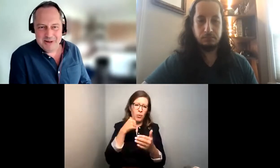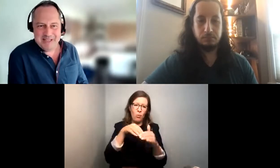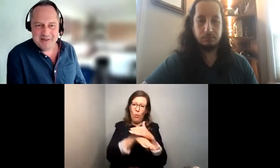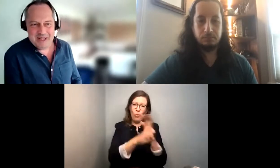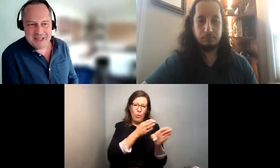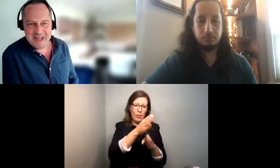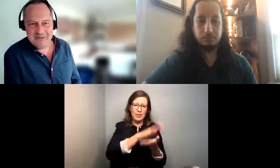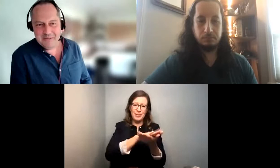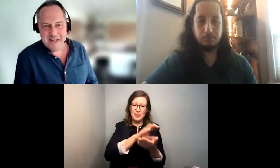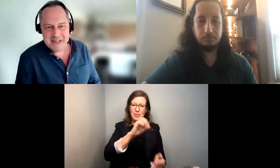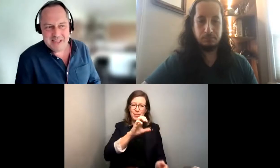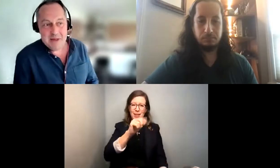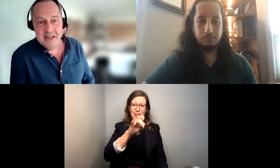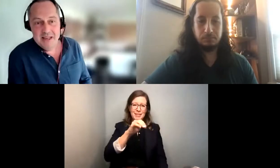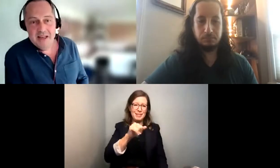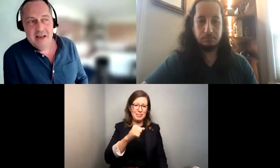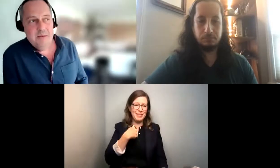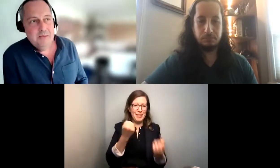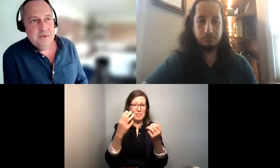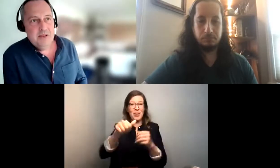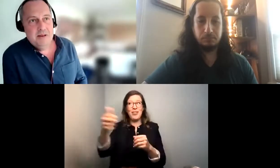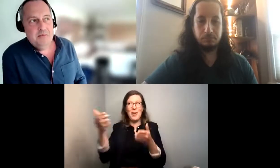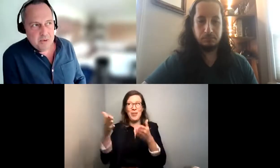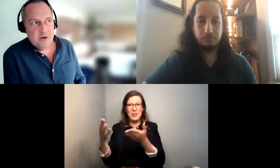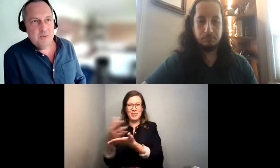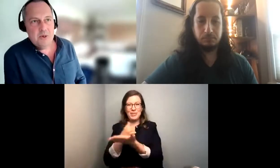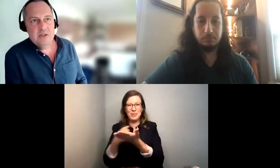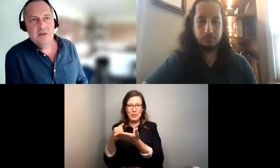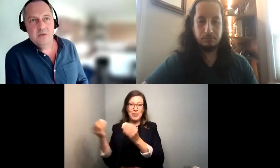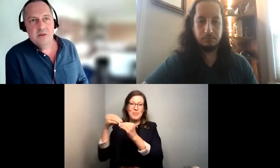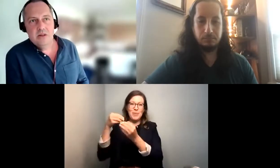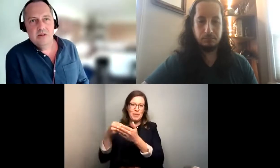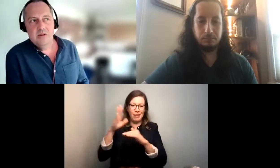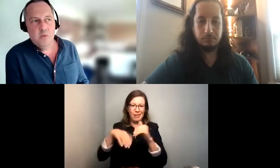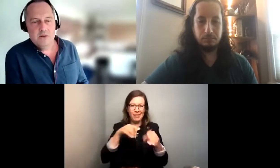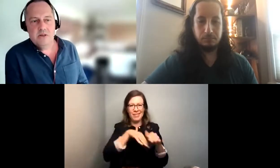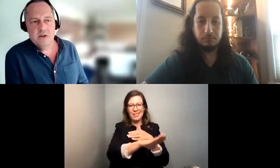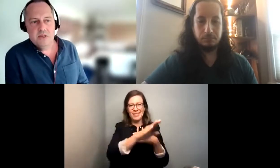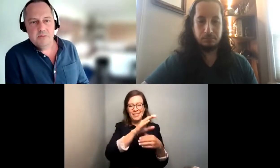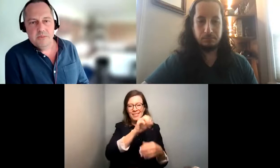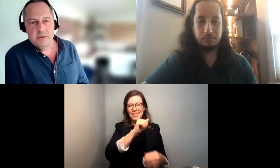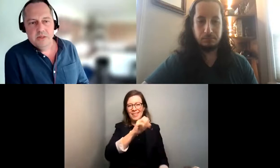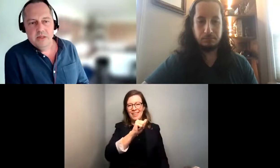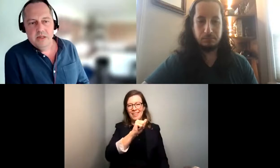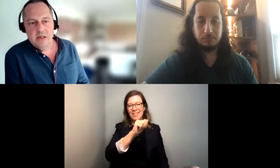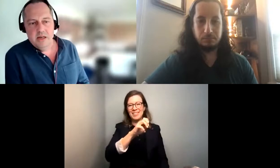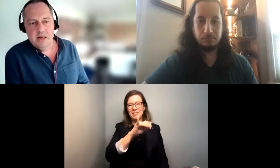much better ways of making a living than being an academic. But we do want to solve this